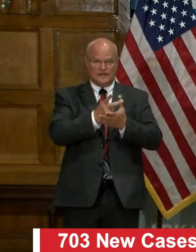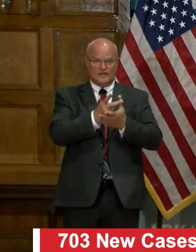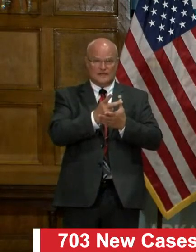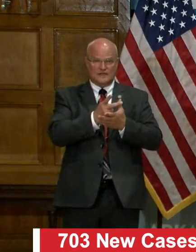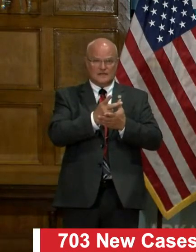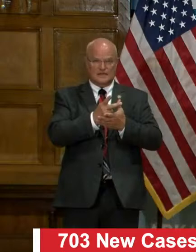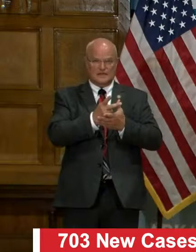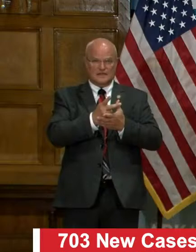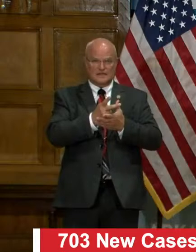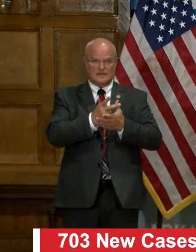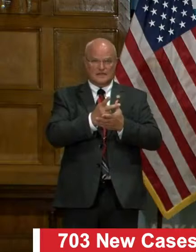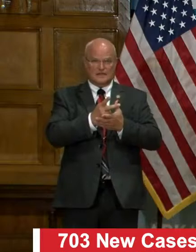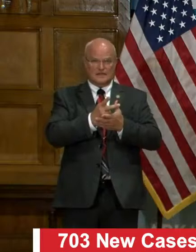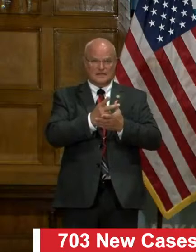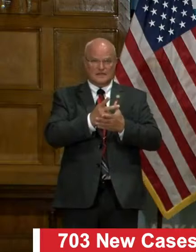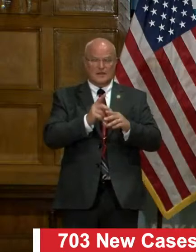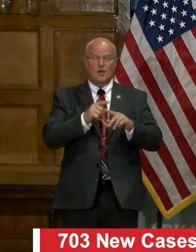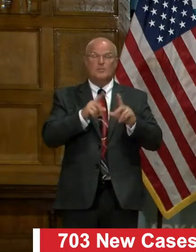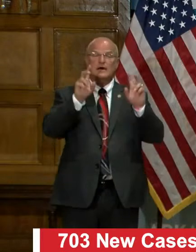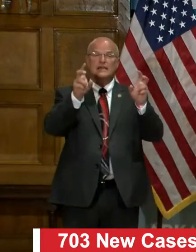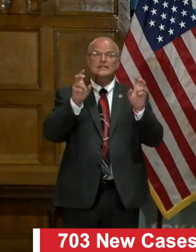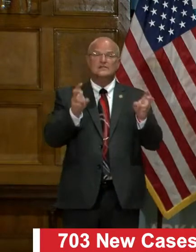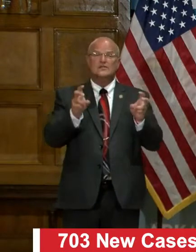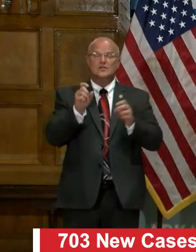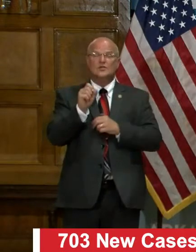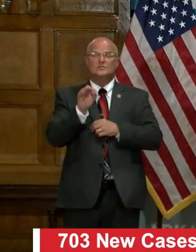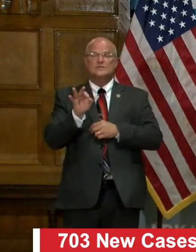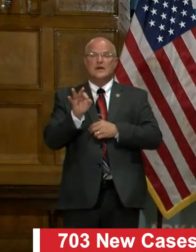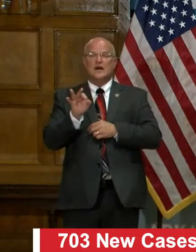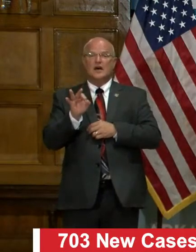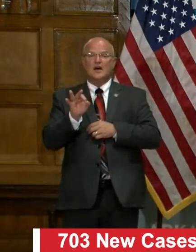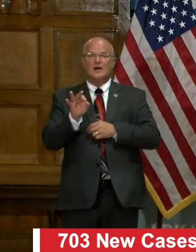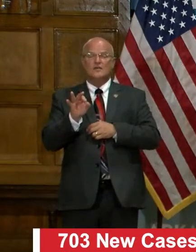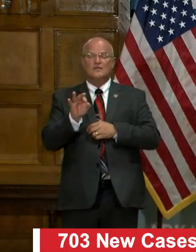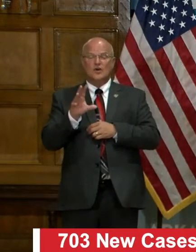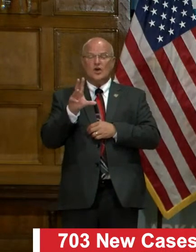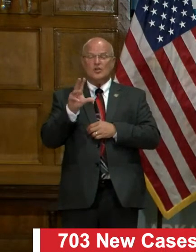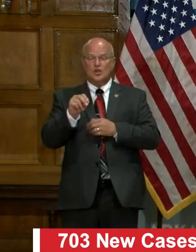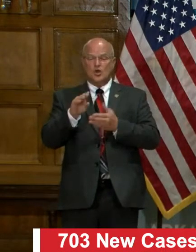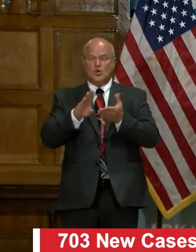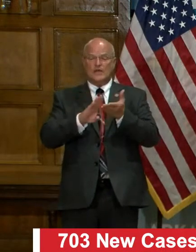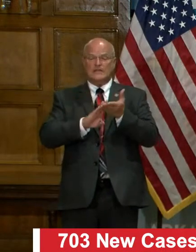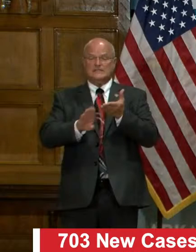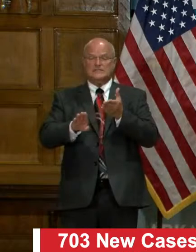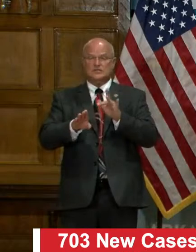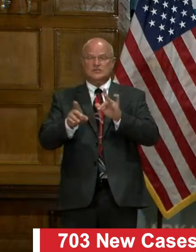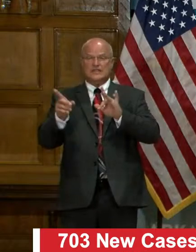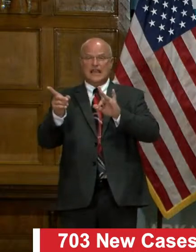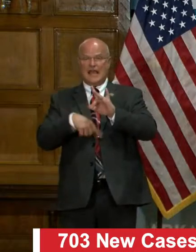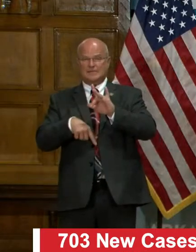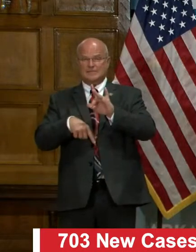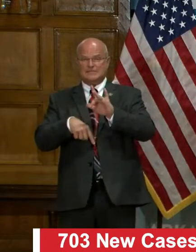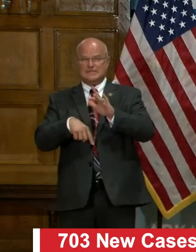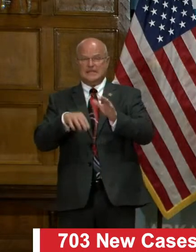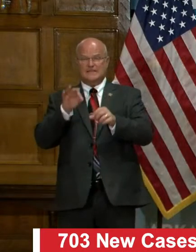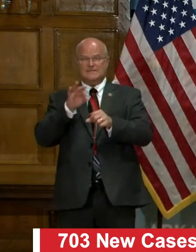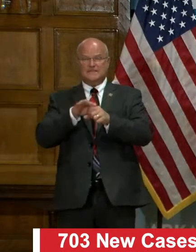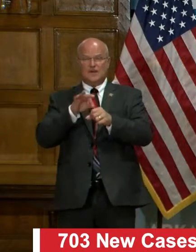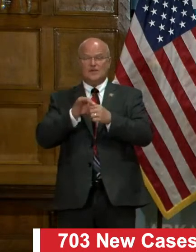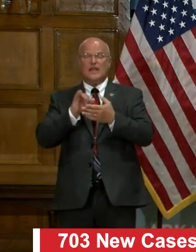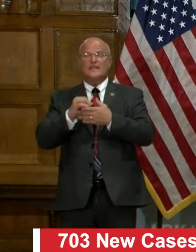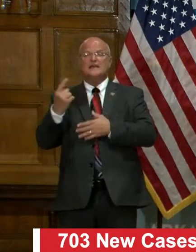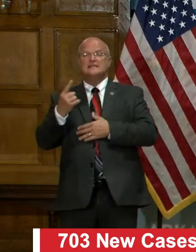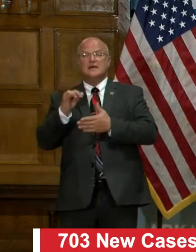standpoint. But in terms of no excuse absentee voting, that